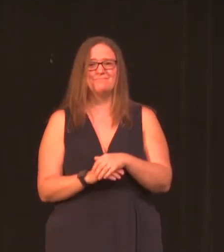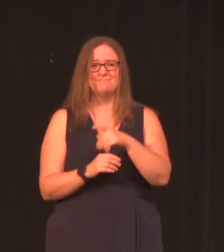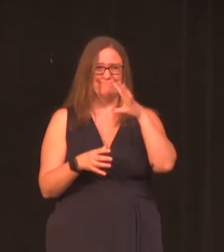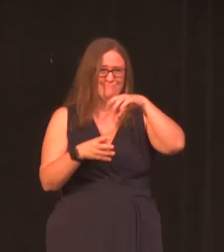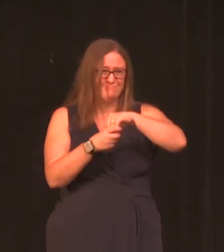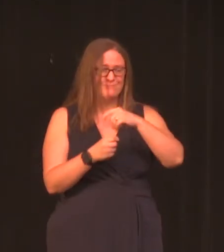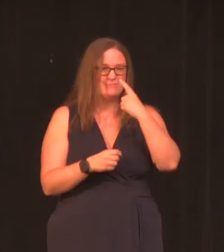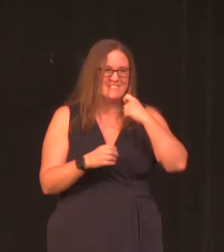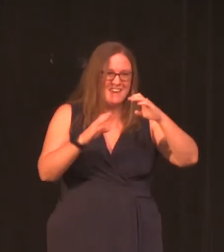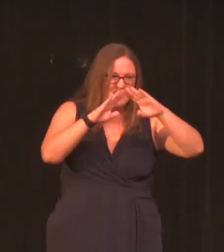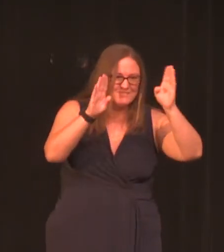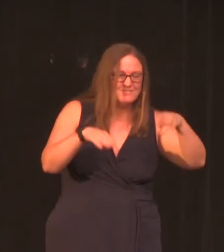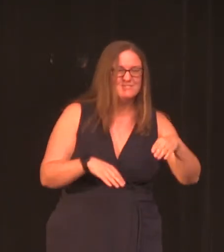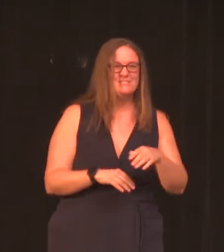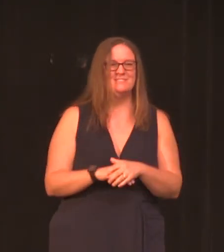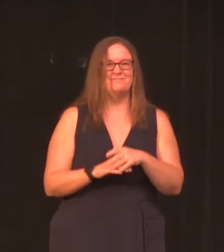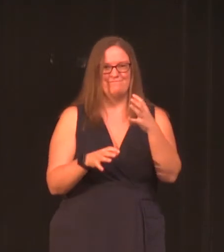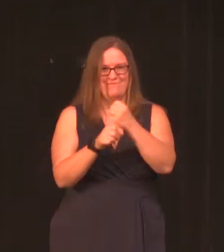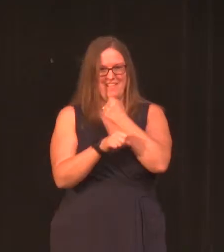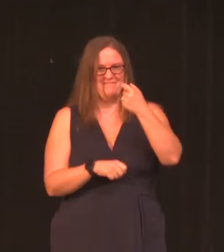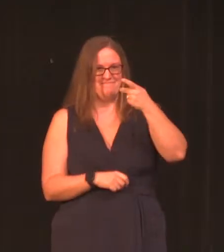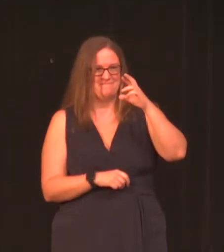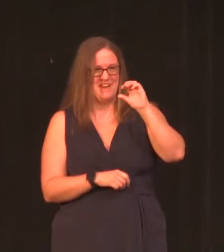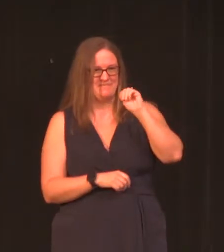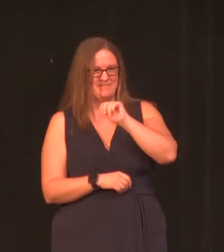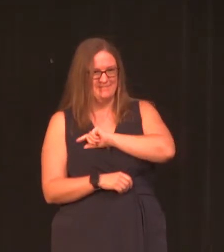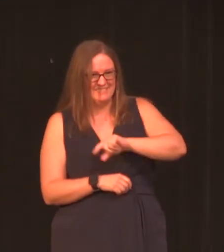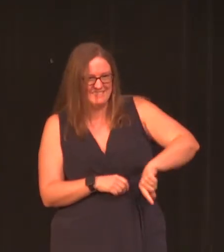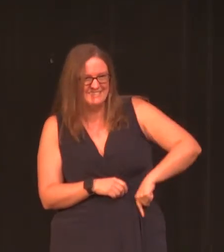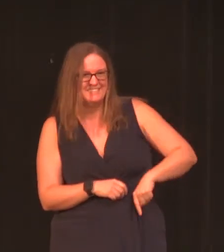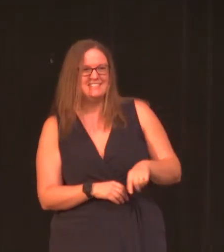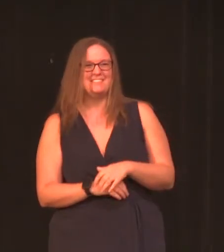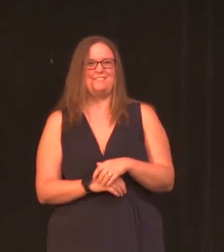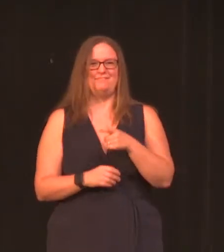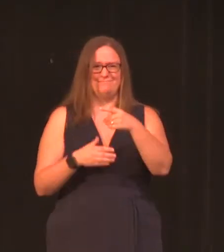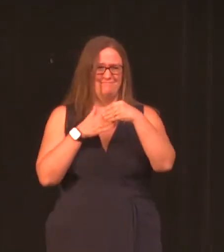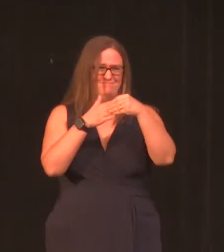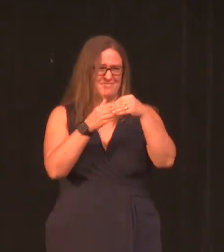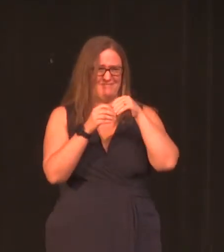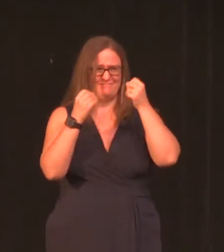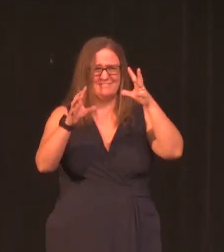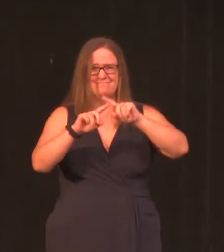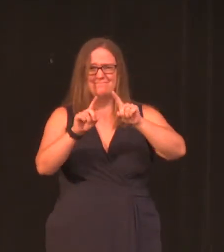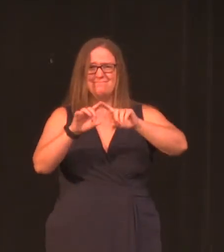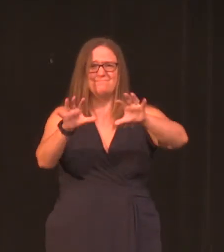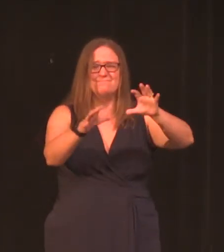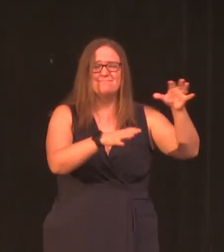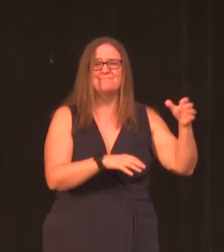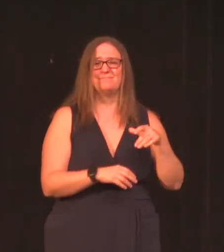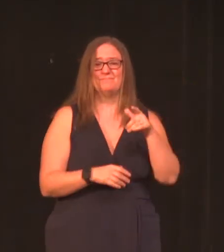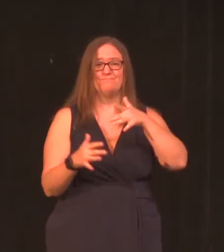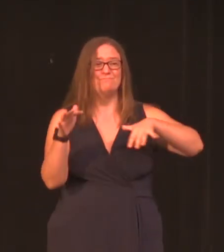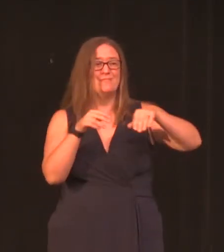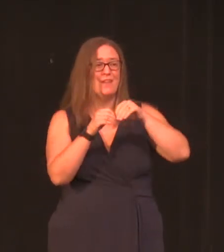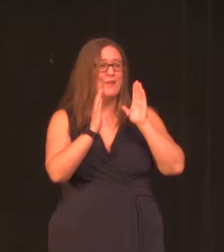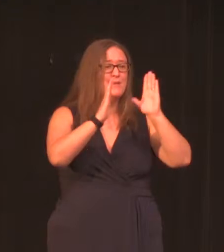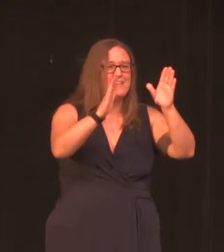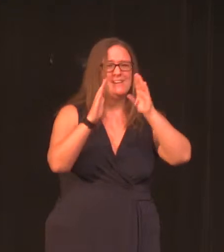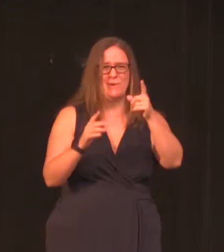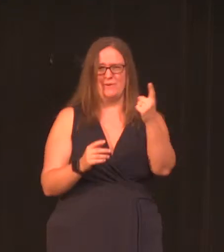and previous years as well. She was in the Red House. She was prom queen. She was a leader in many different